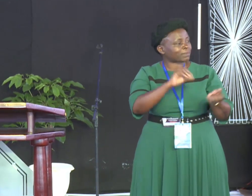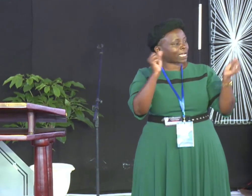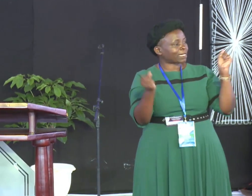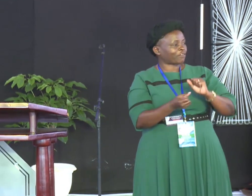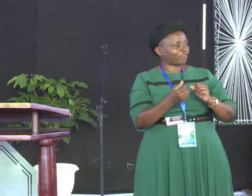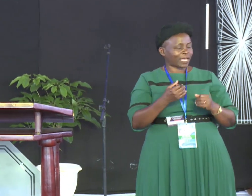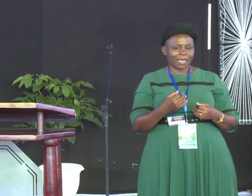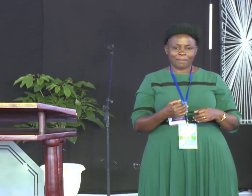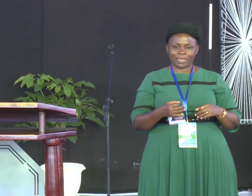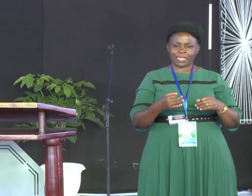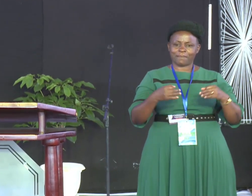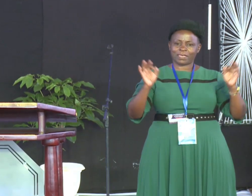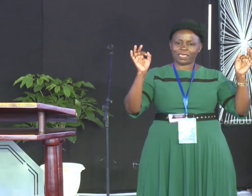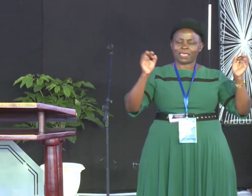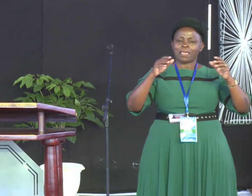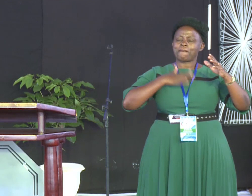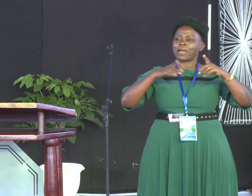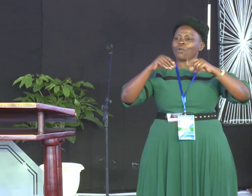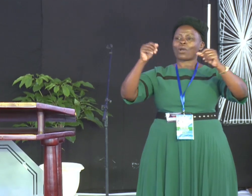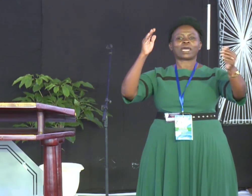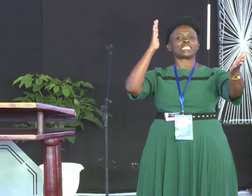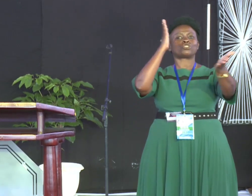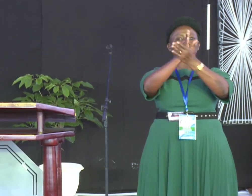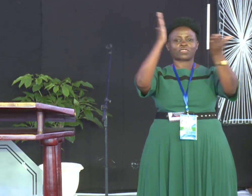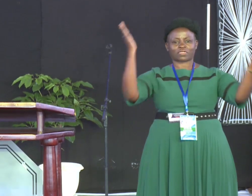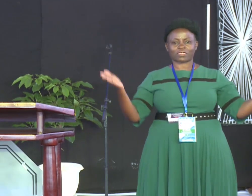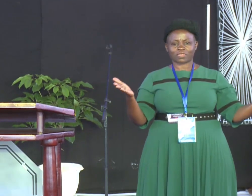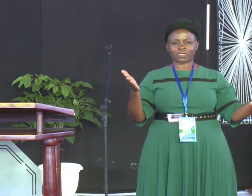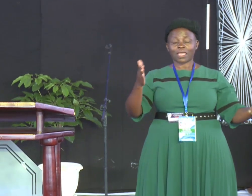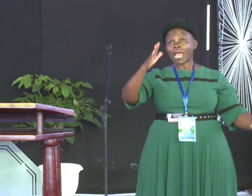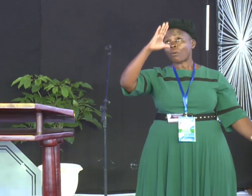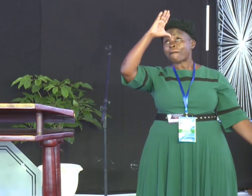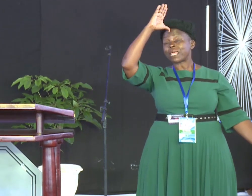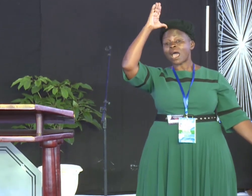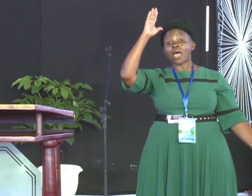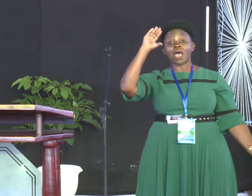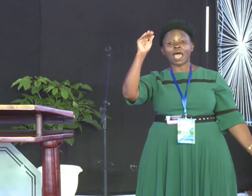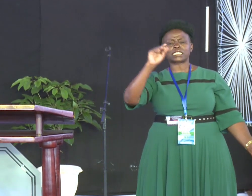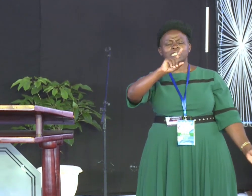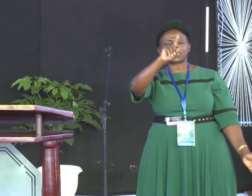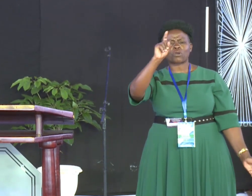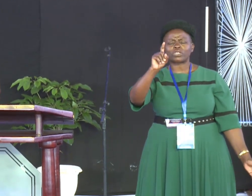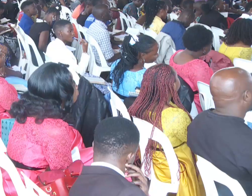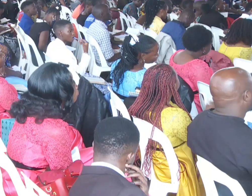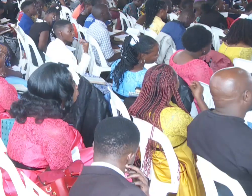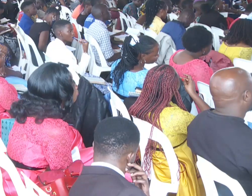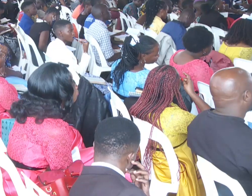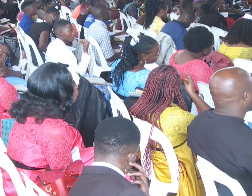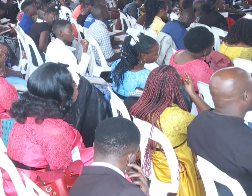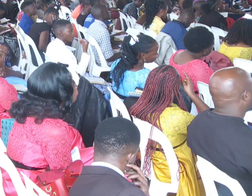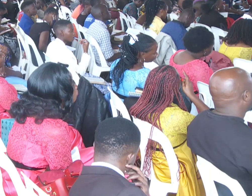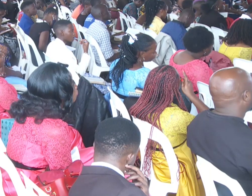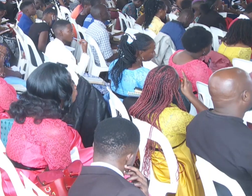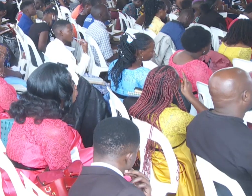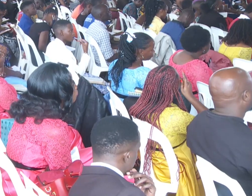shall make you free. Ekigambo kyange mazima. My word is truth. Pilato nabuze ekibuuzo. And Pilate asked a question. Amazima chechi. What